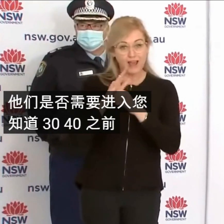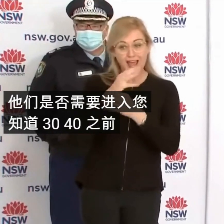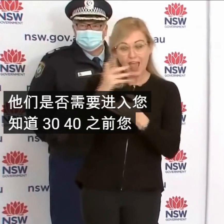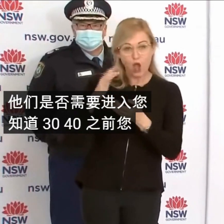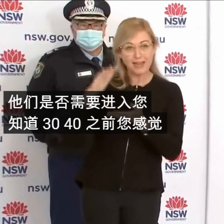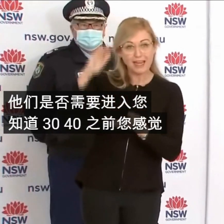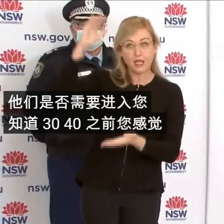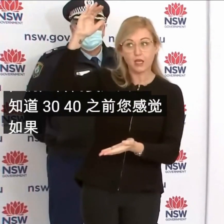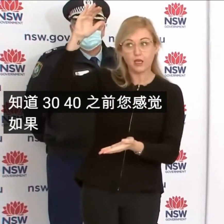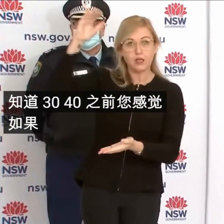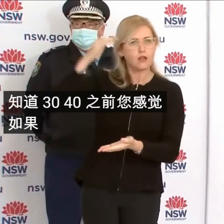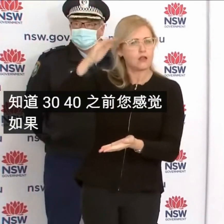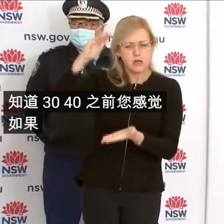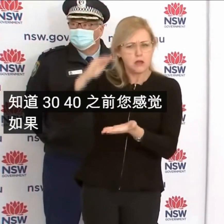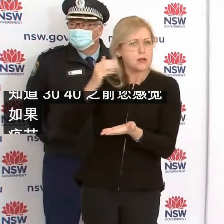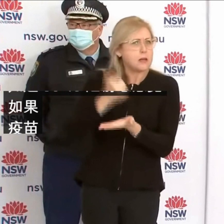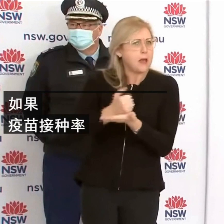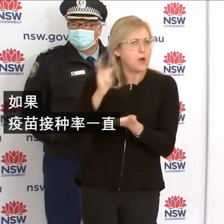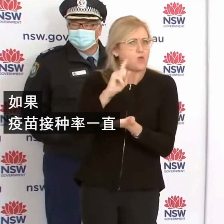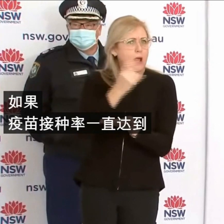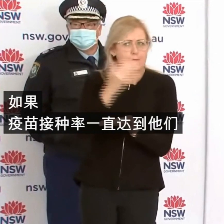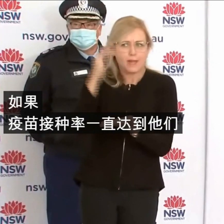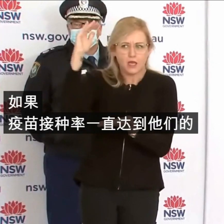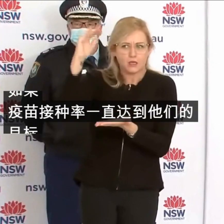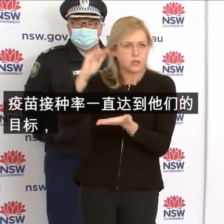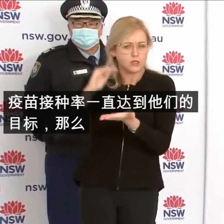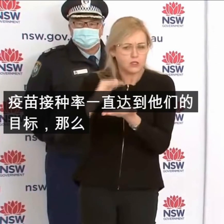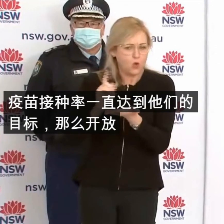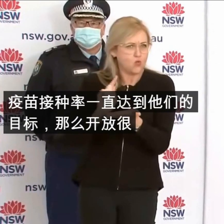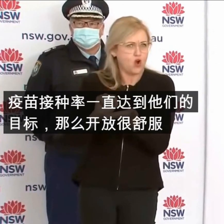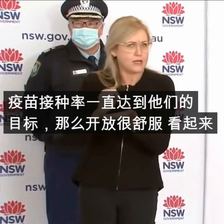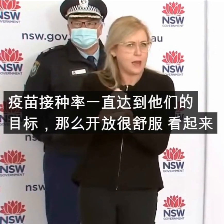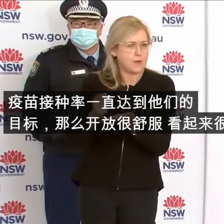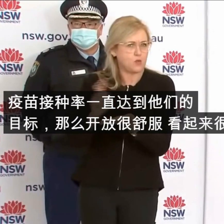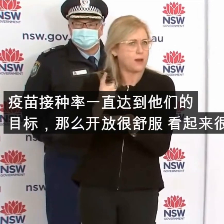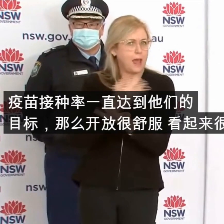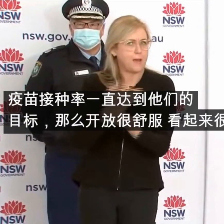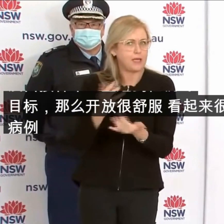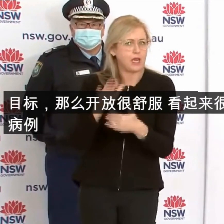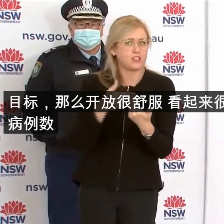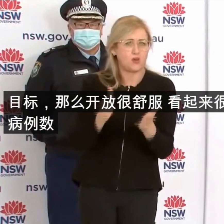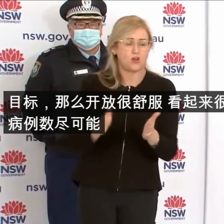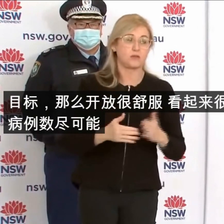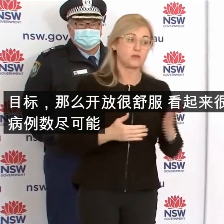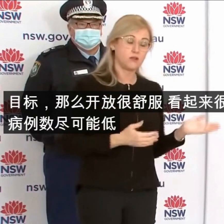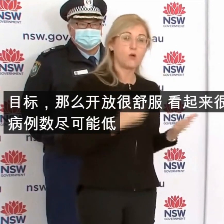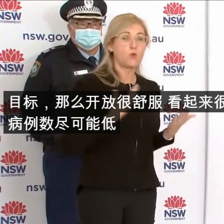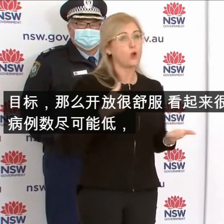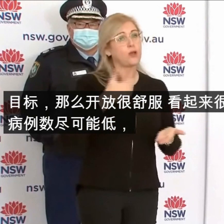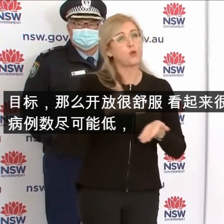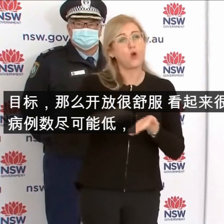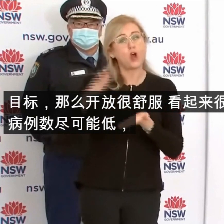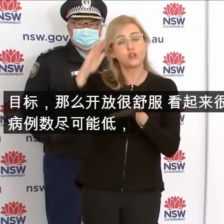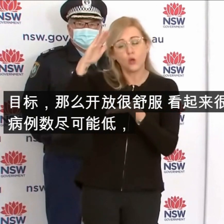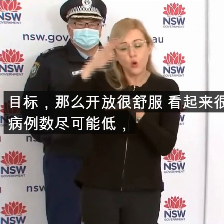30, 40 before you feel comfortable with opening up if vaccination rates keep hitting their target? Well, look, obviously we want the case numbers to be as low